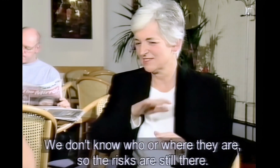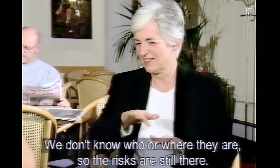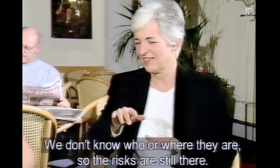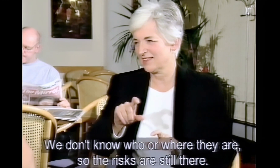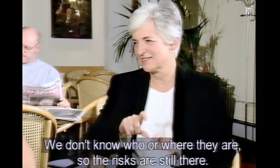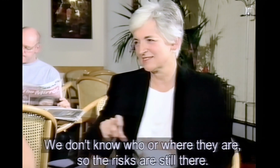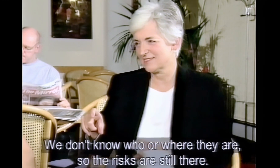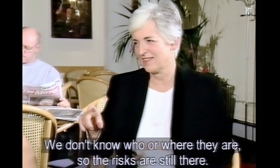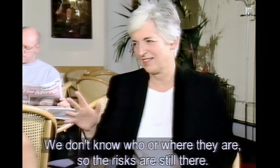there.